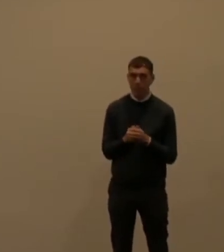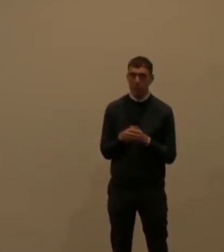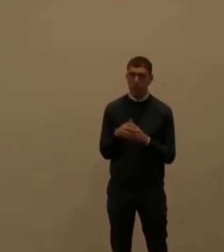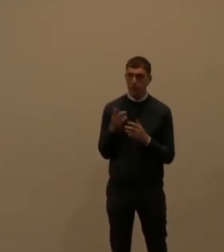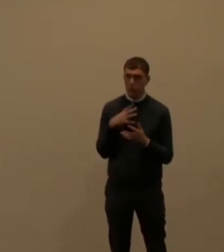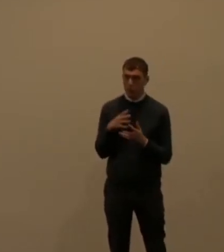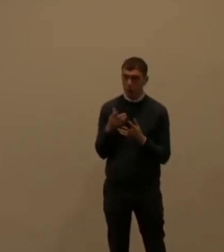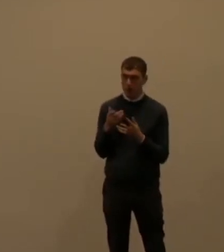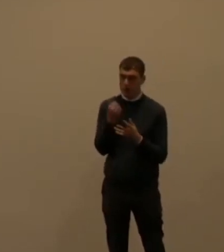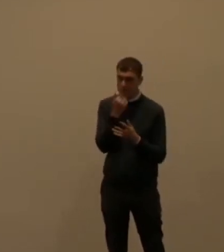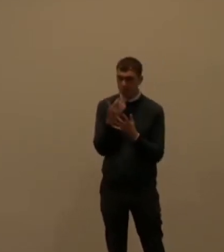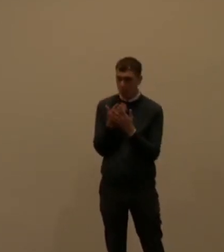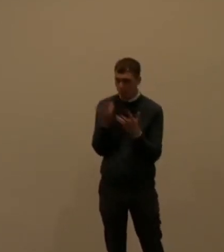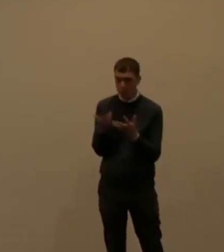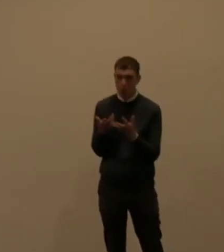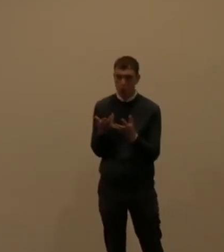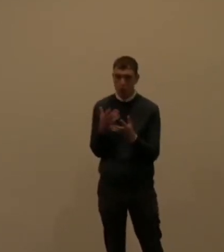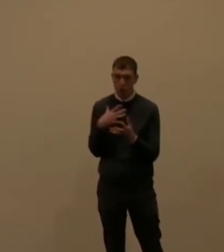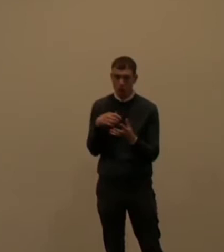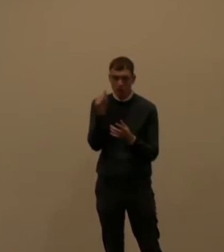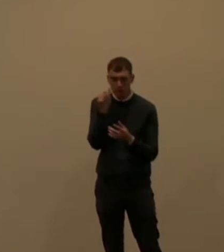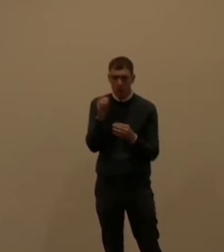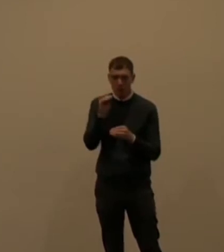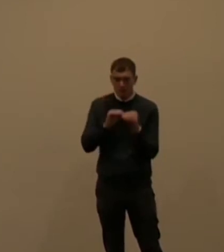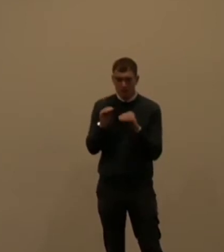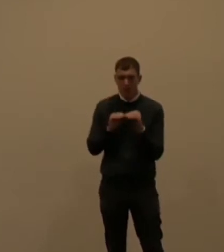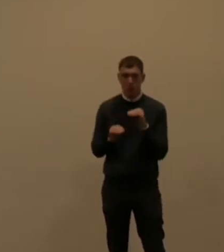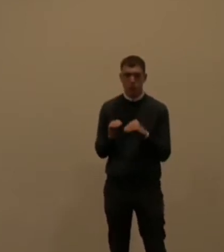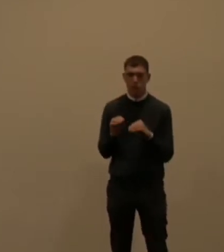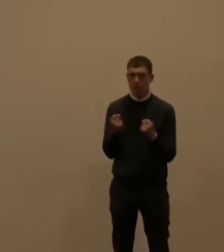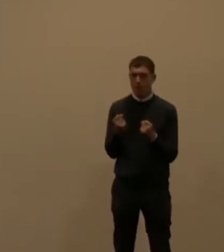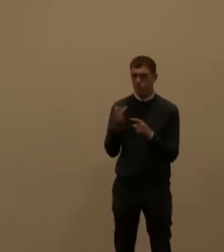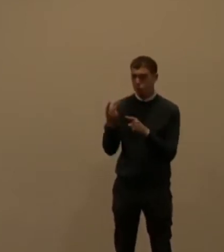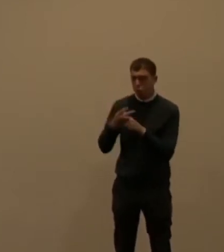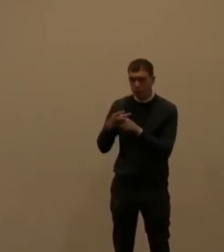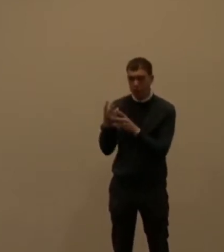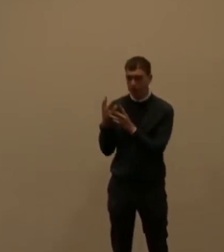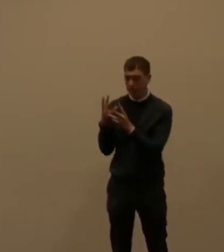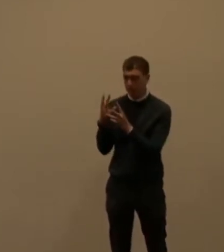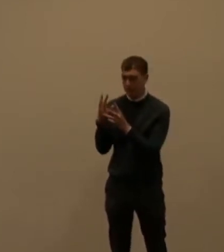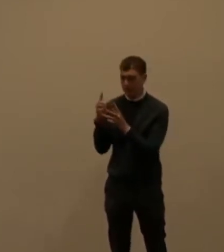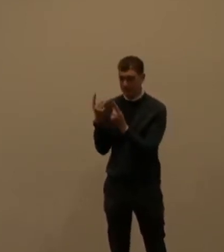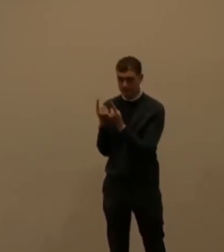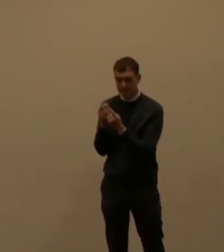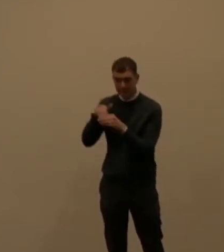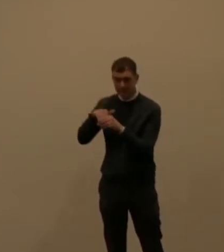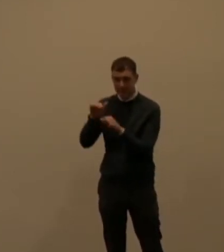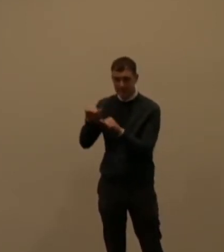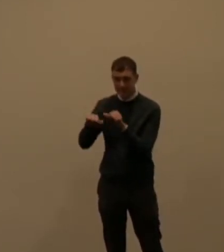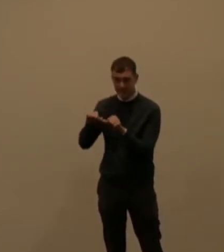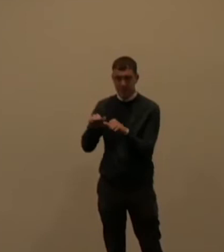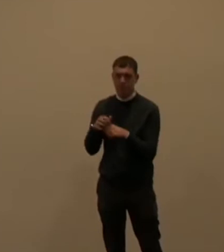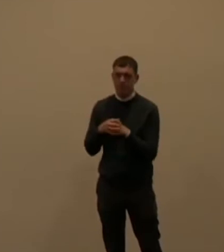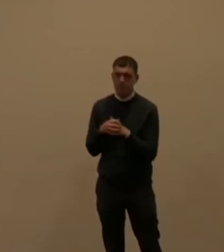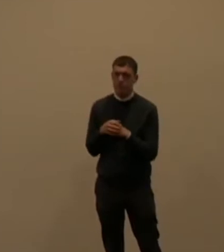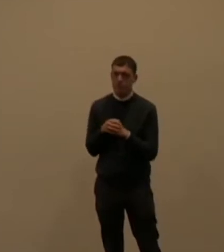tag along. But it is a good way of figuring out if you have a lot of duplicates in the system. If it is that you just haven't paid